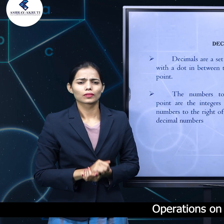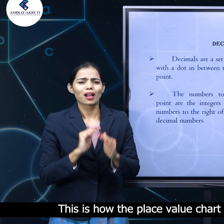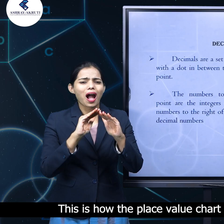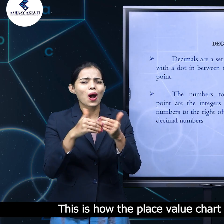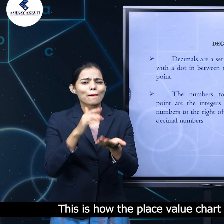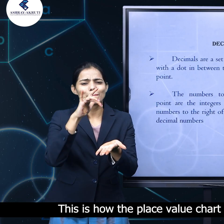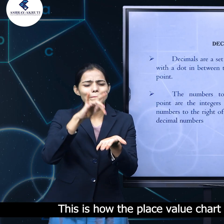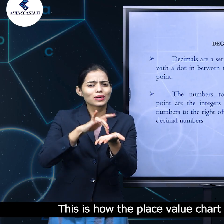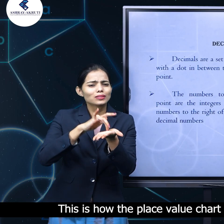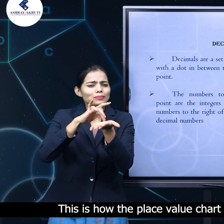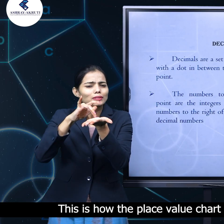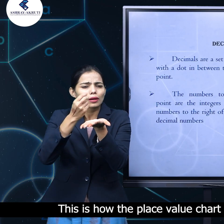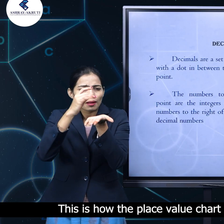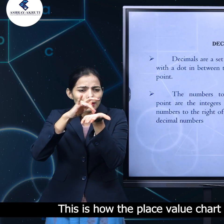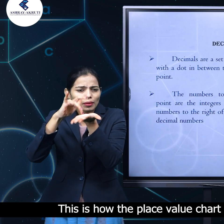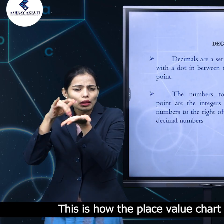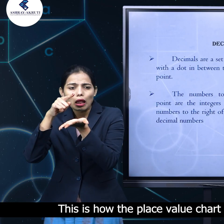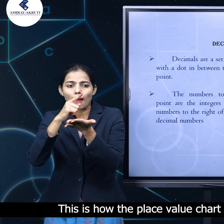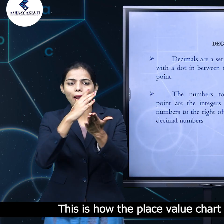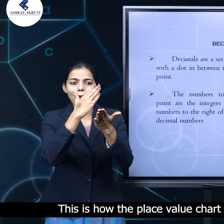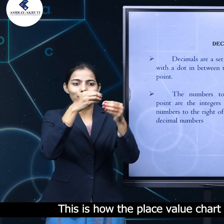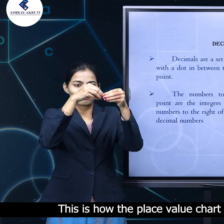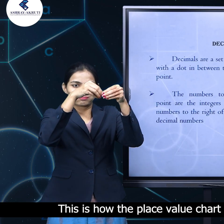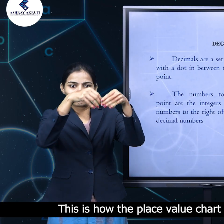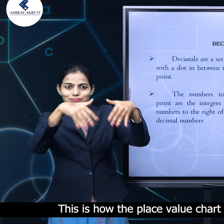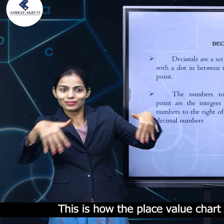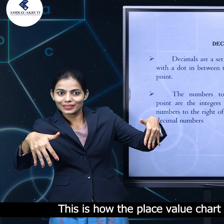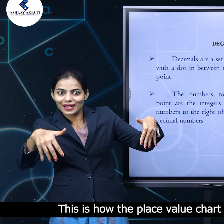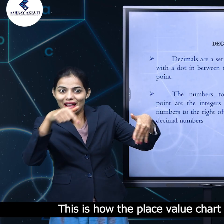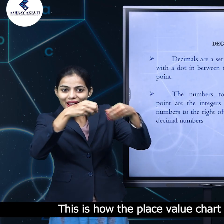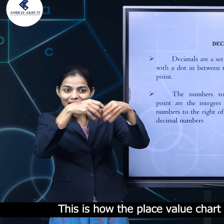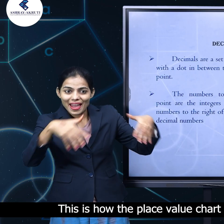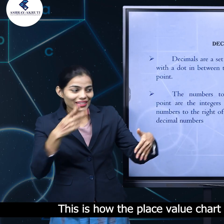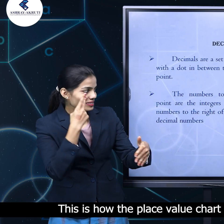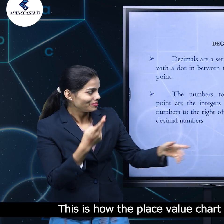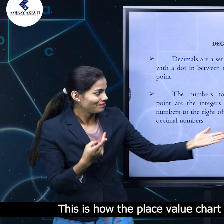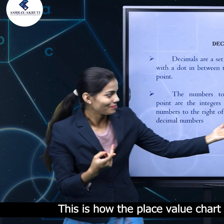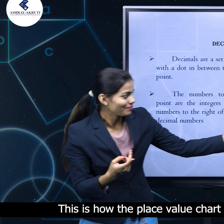This is how the place value chart of our decimal numbers looks like.